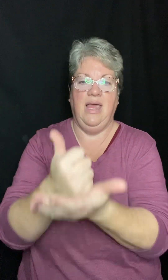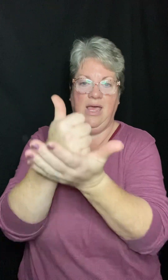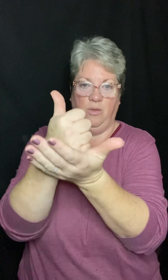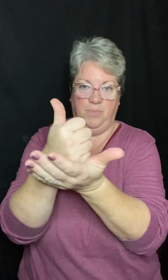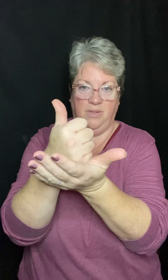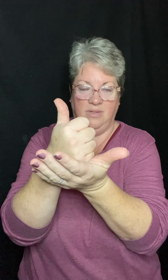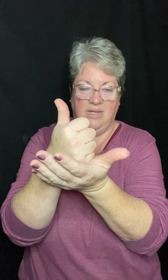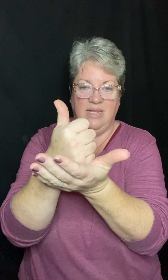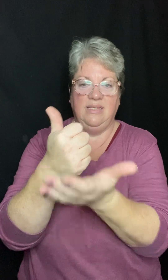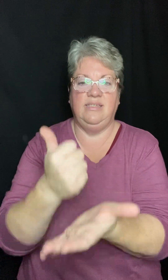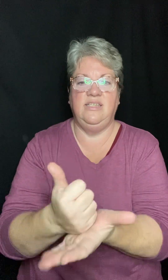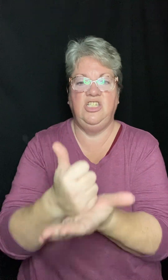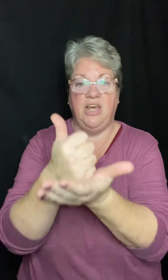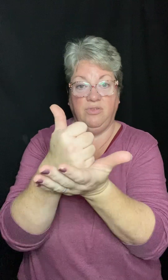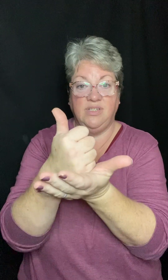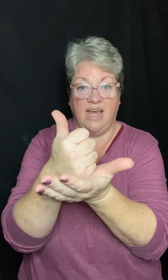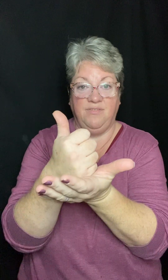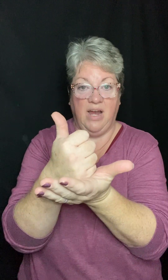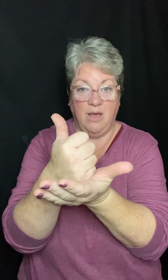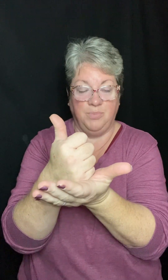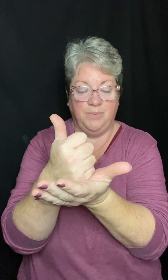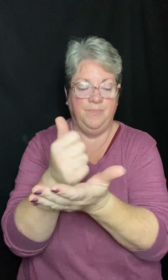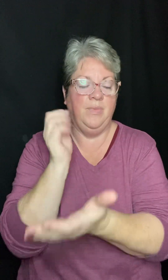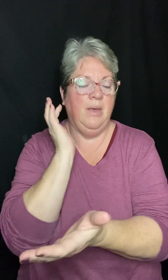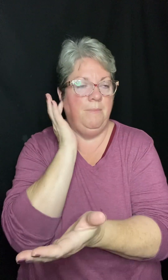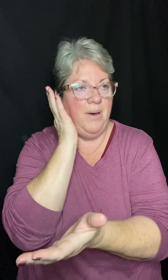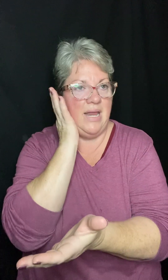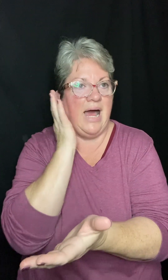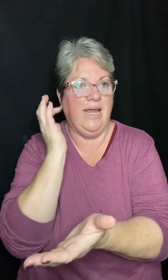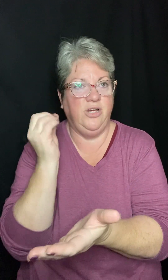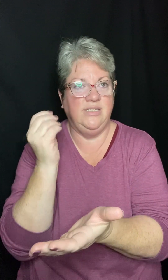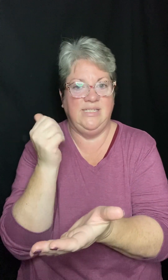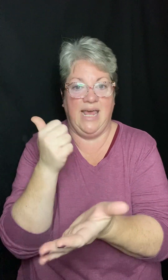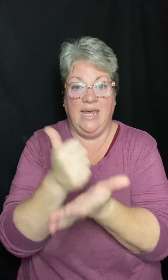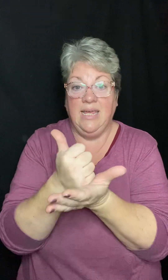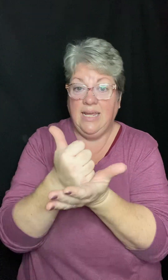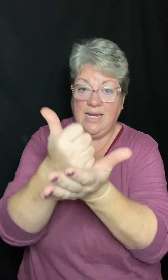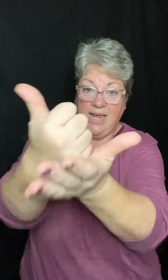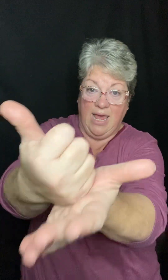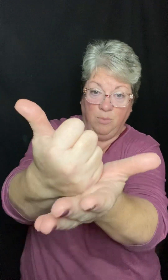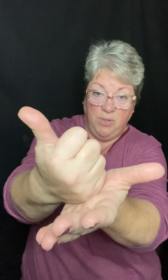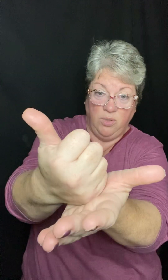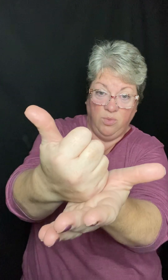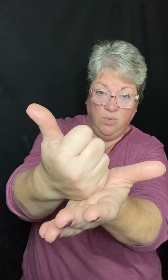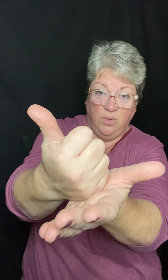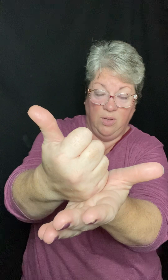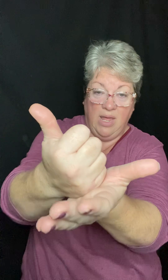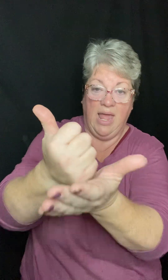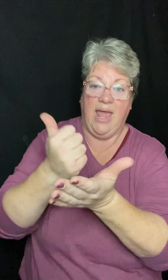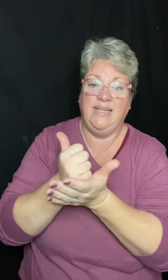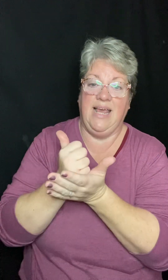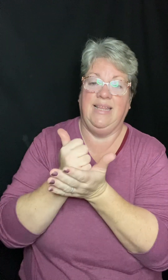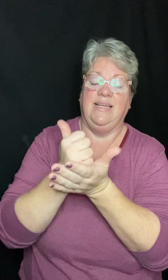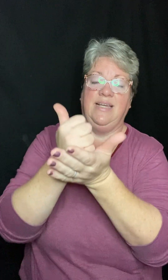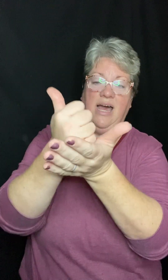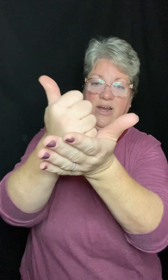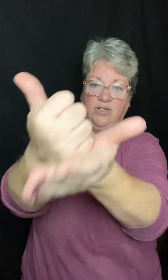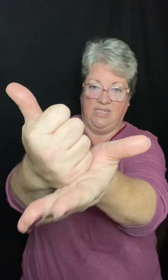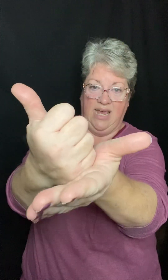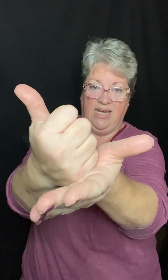Help. This is the general sign for help. But I could say, can I help you? And take the entire sign and